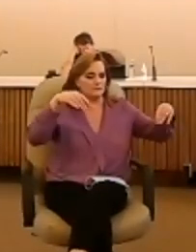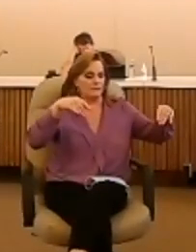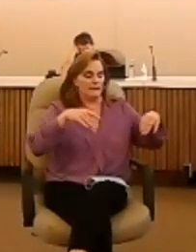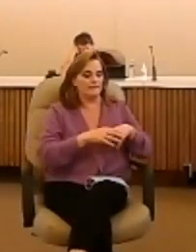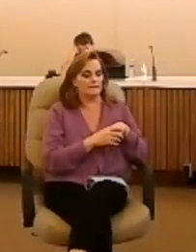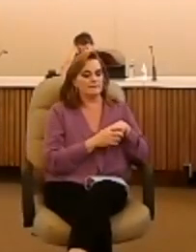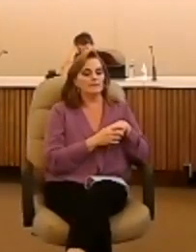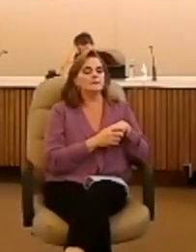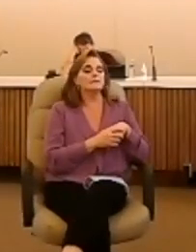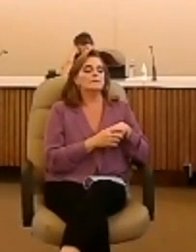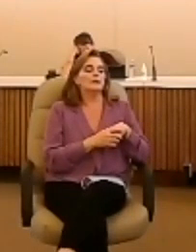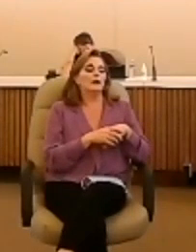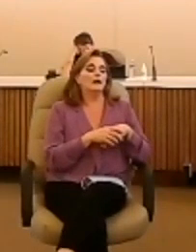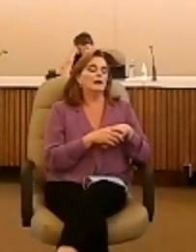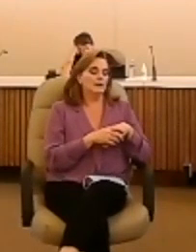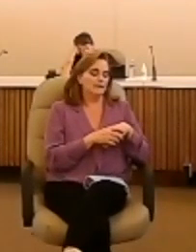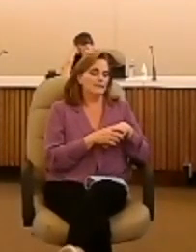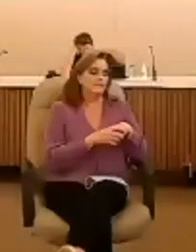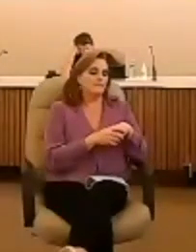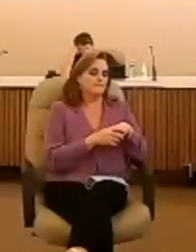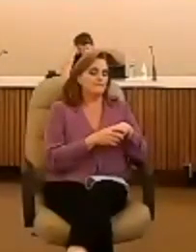number